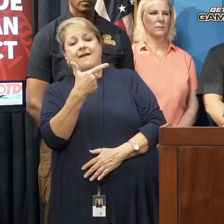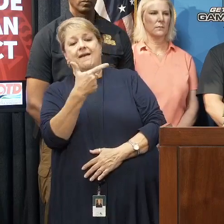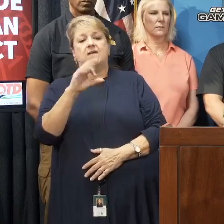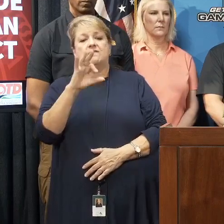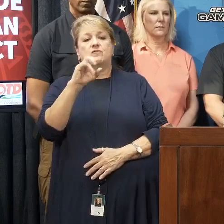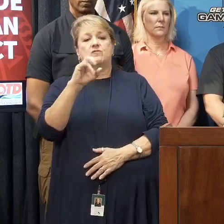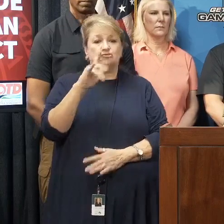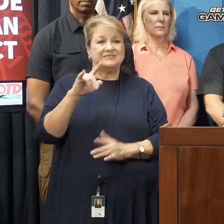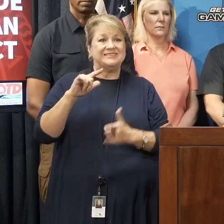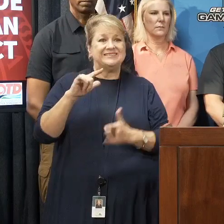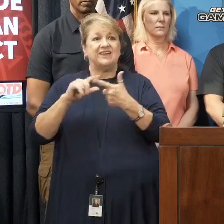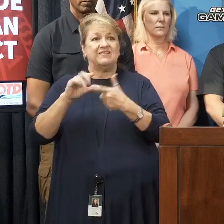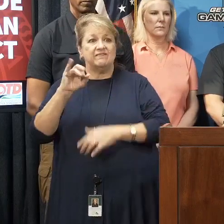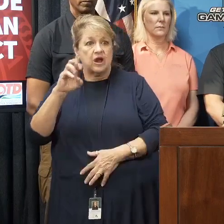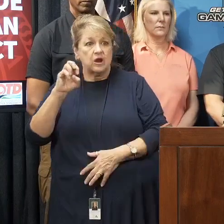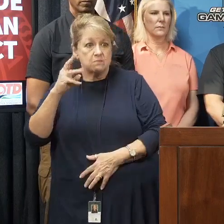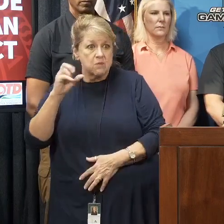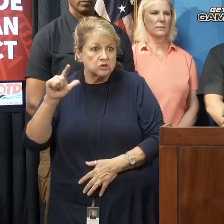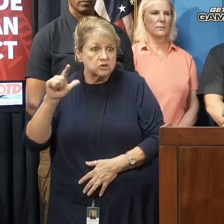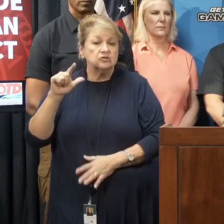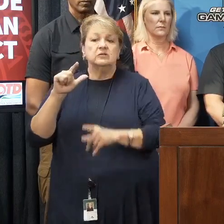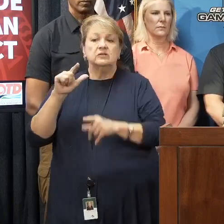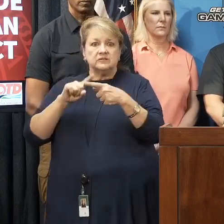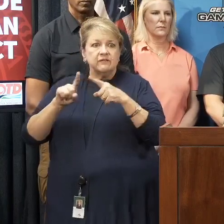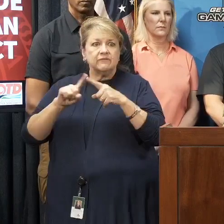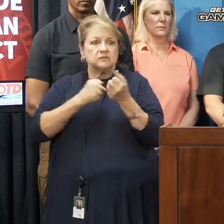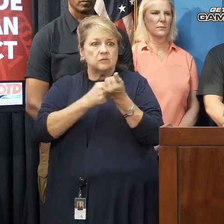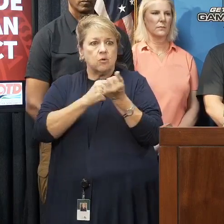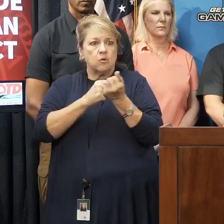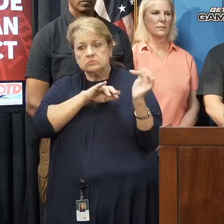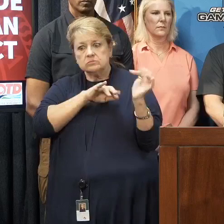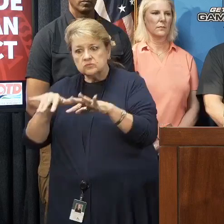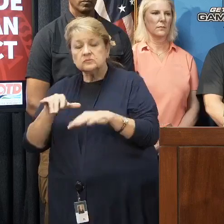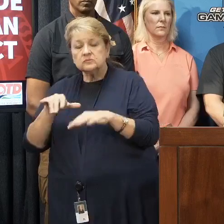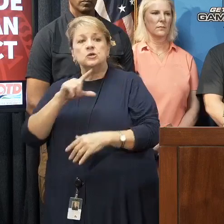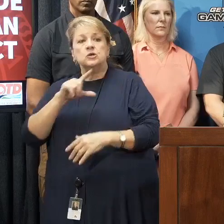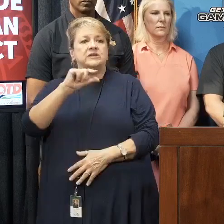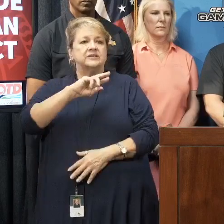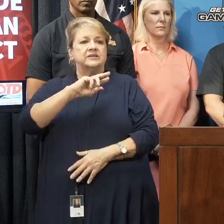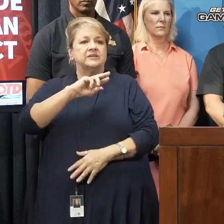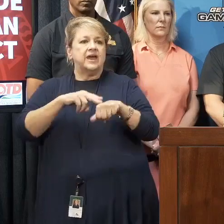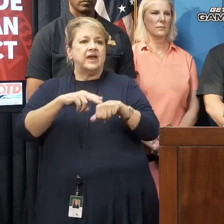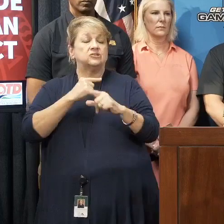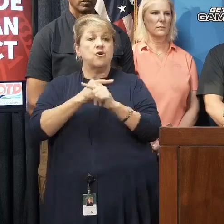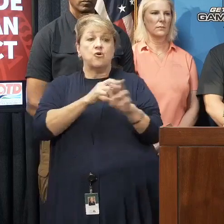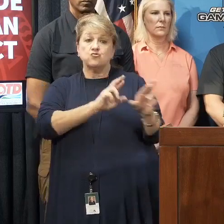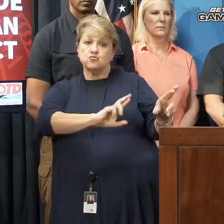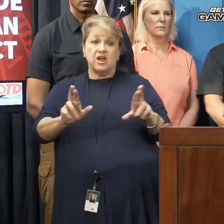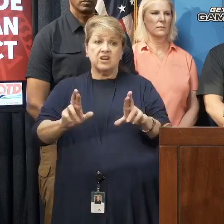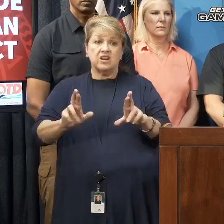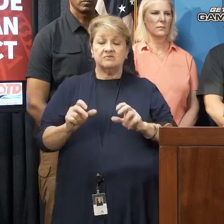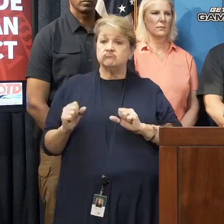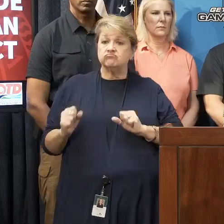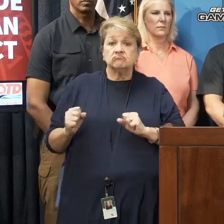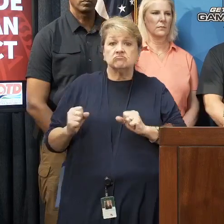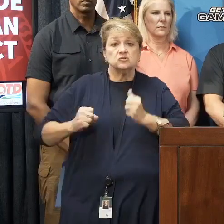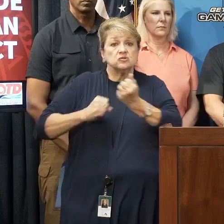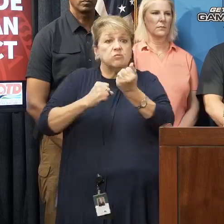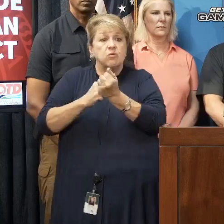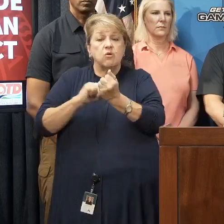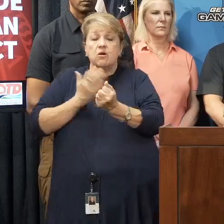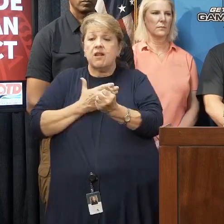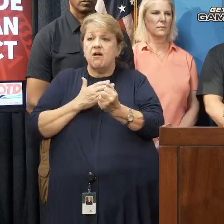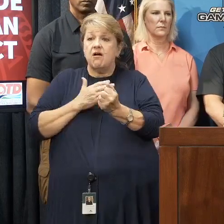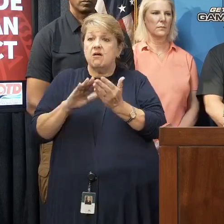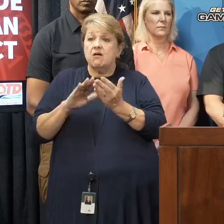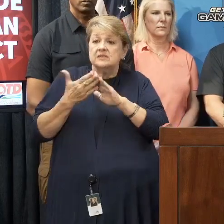also supporting that area. Again, the Louisiana National Guard remains ready and will continue to support our civil